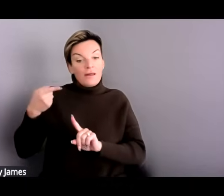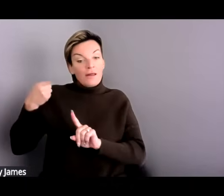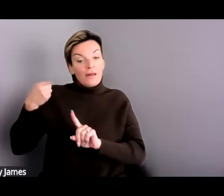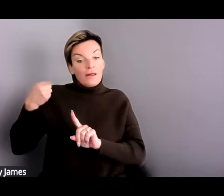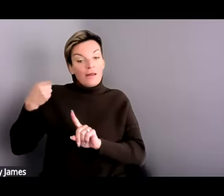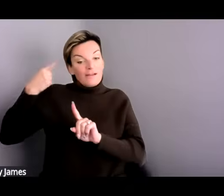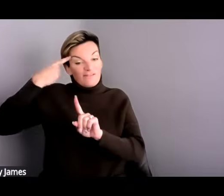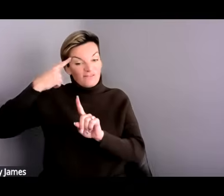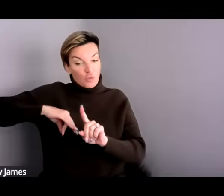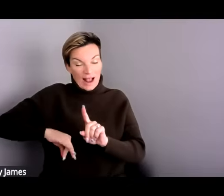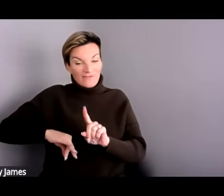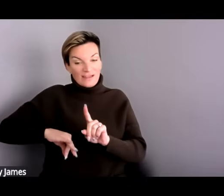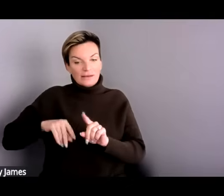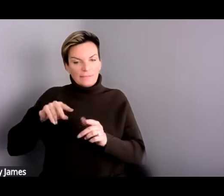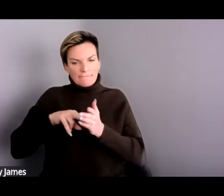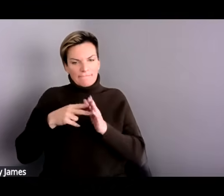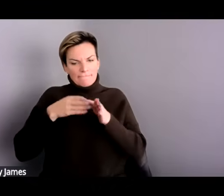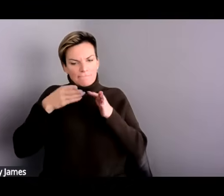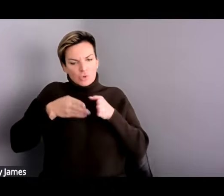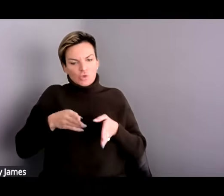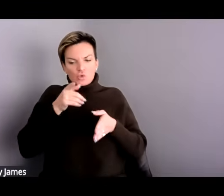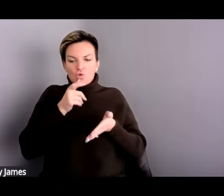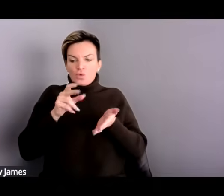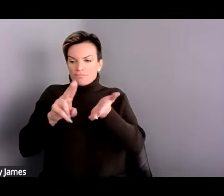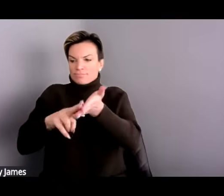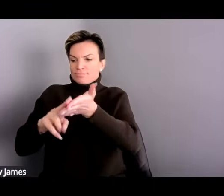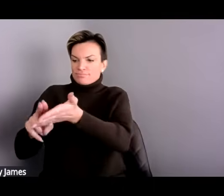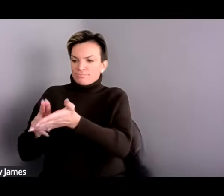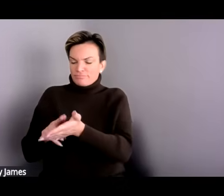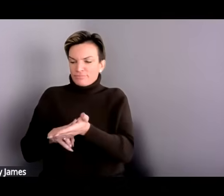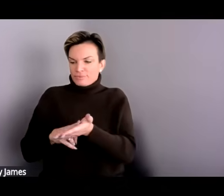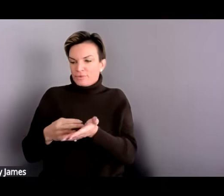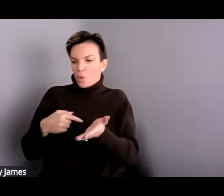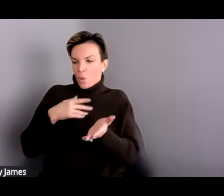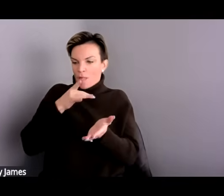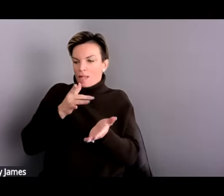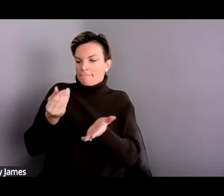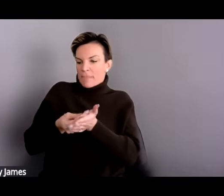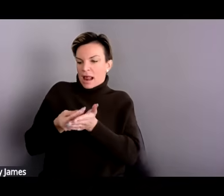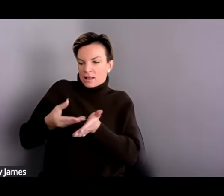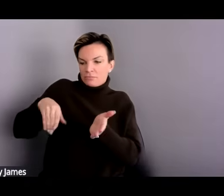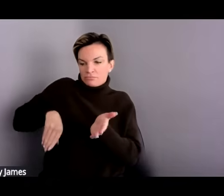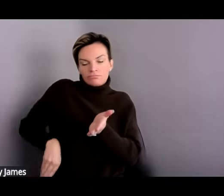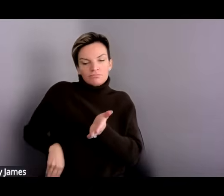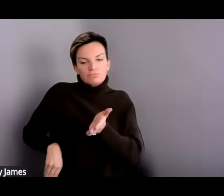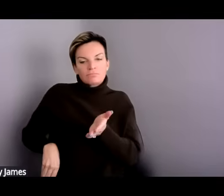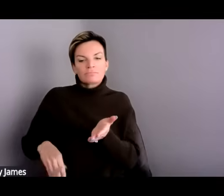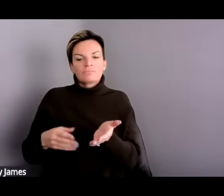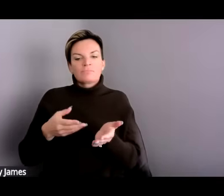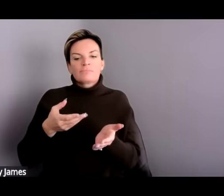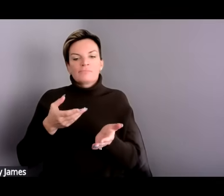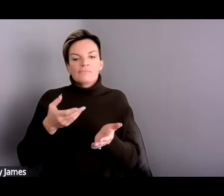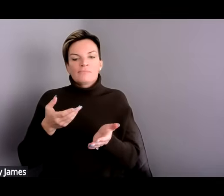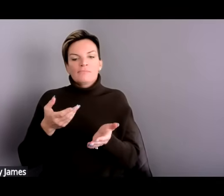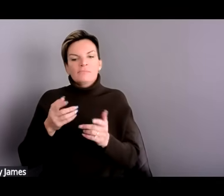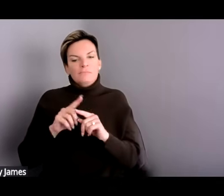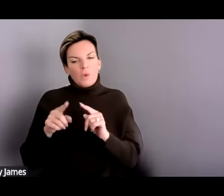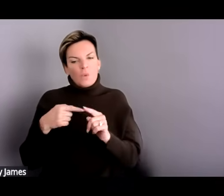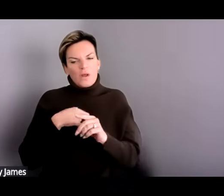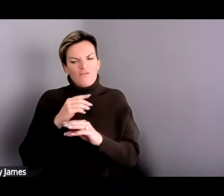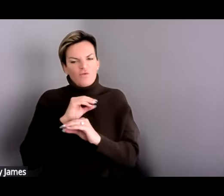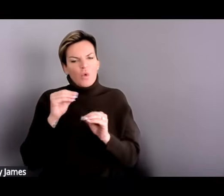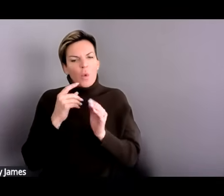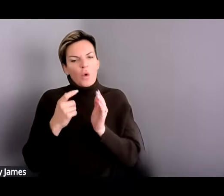gatherers. We have no restriction at all. We have no requirement for those companies to even register with the state of Michigan. We